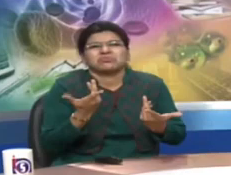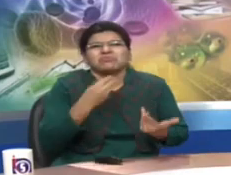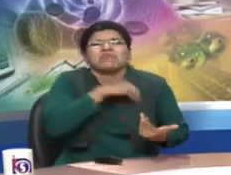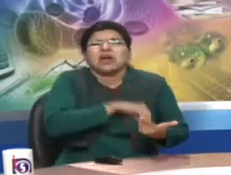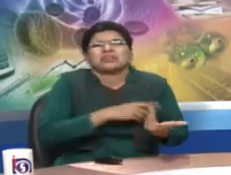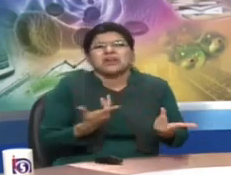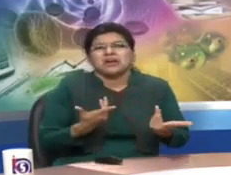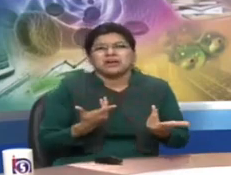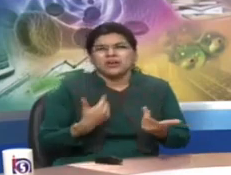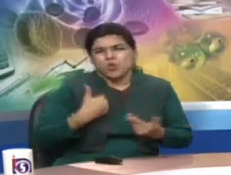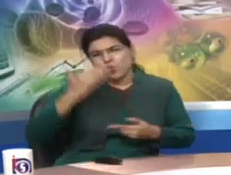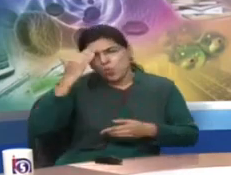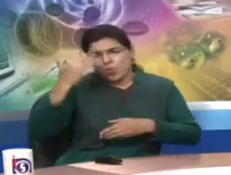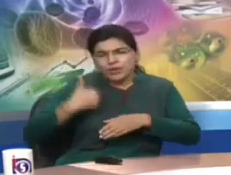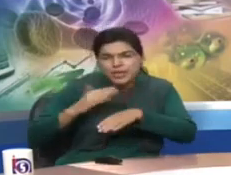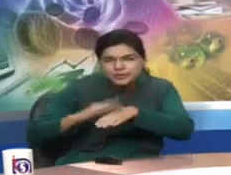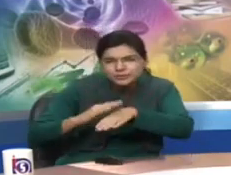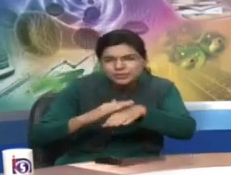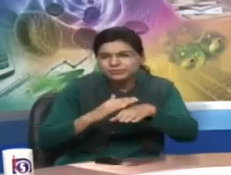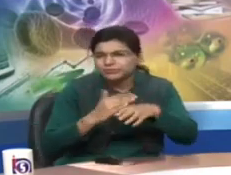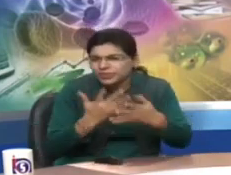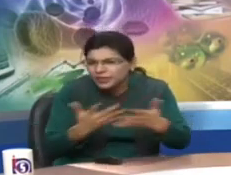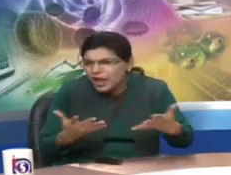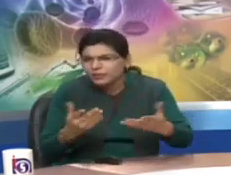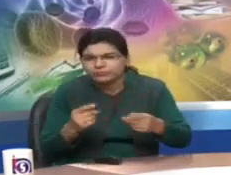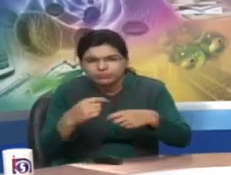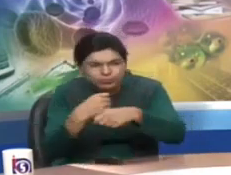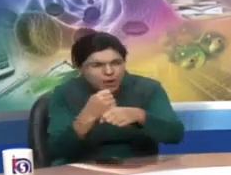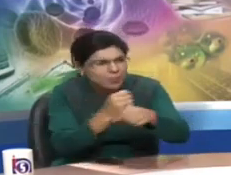It doesn't make the son excited.